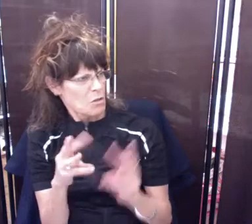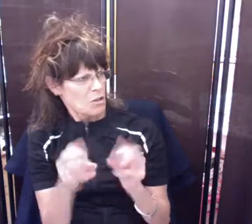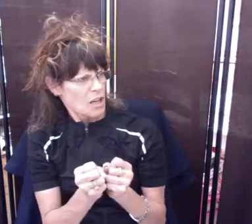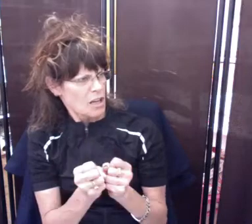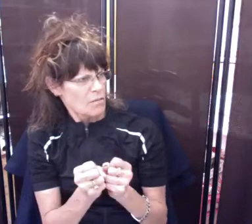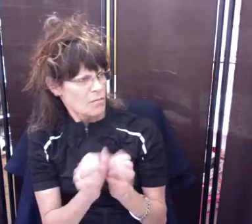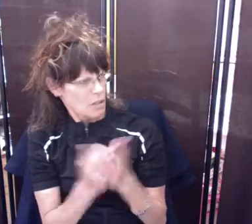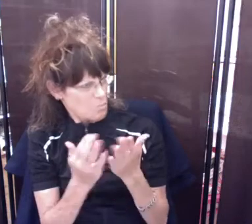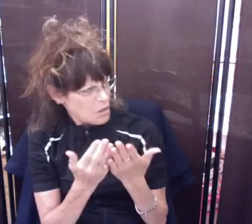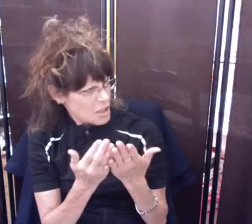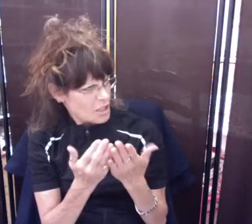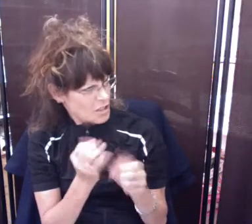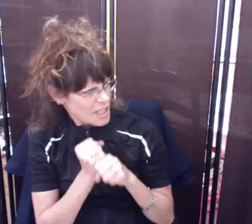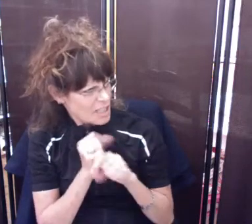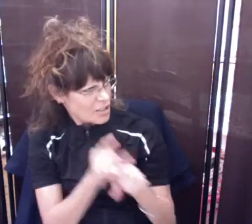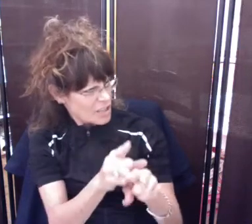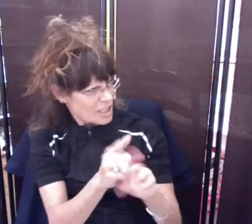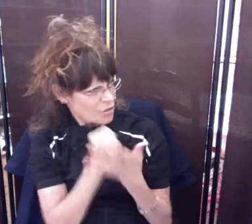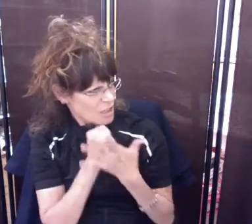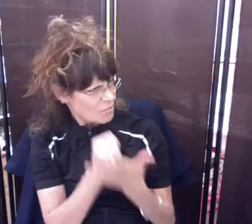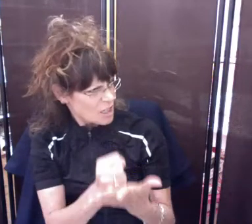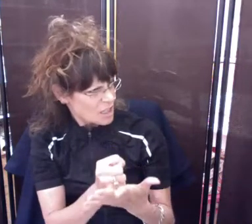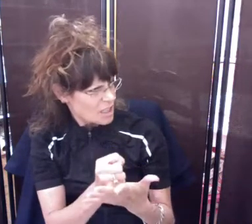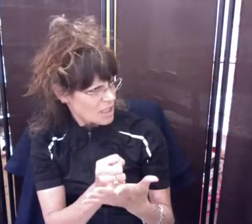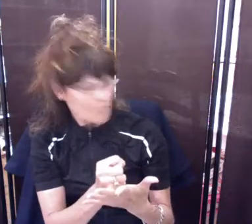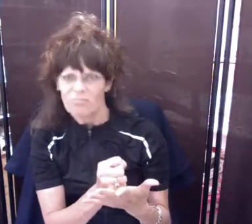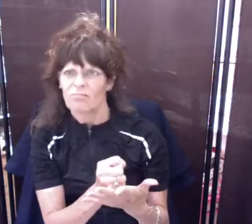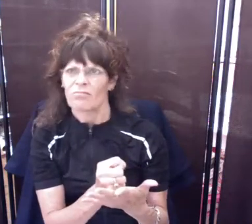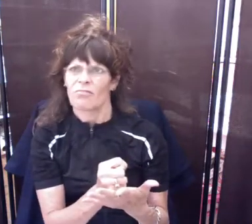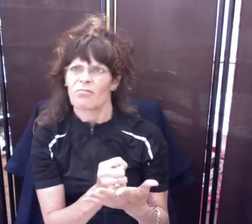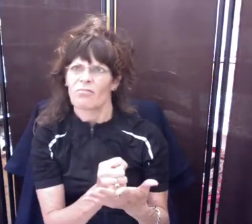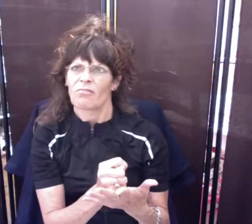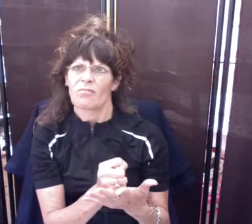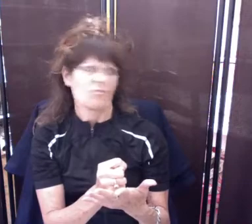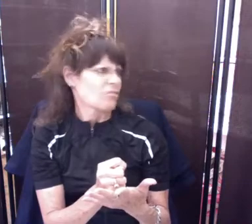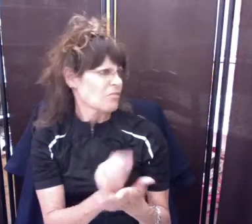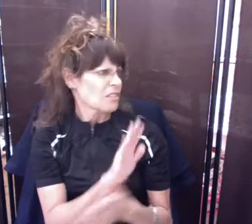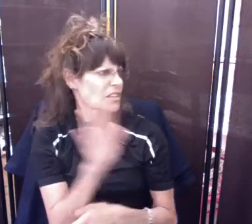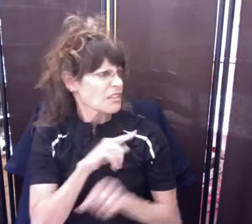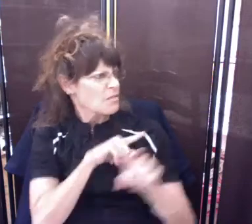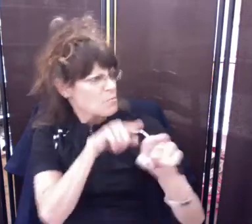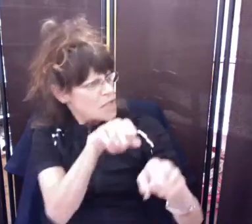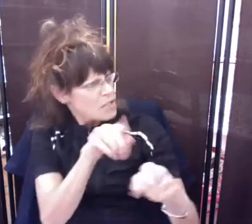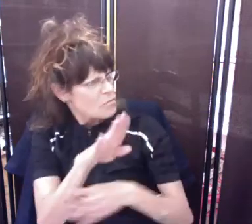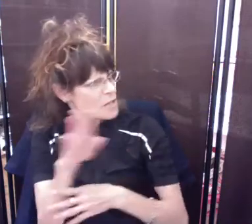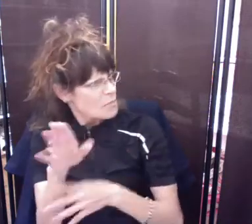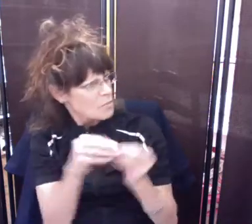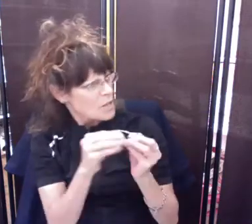you in treatment? I had never been to a big book meeting to this point in time. They didn't have them, around